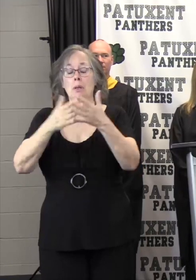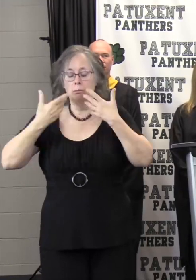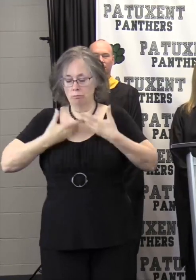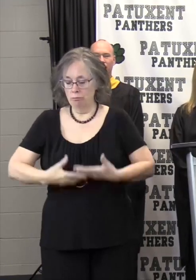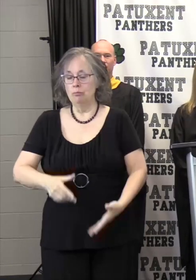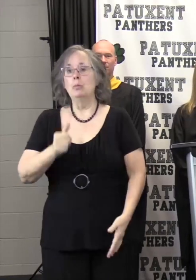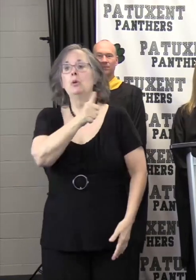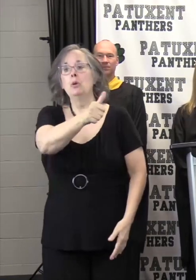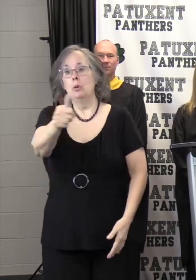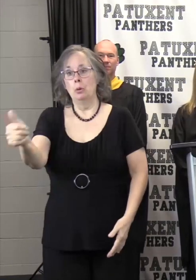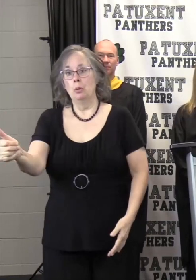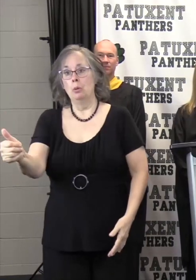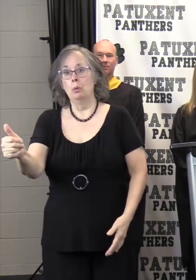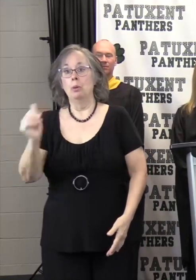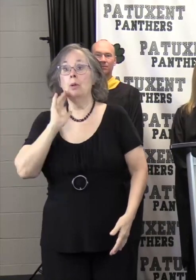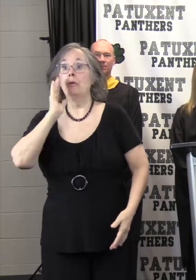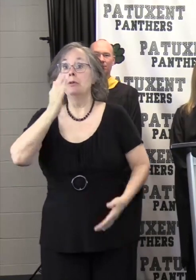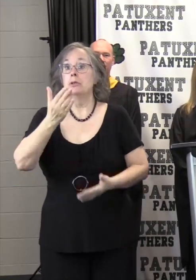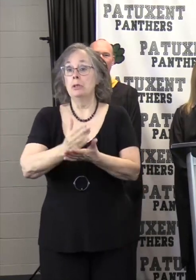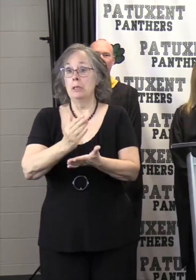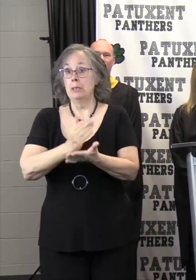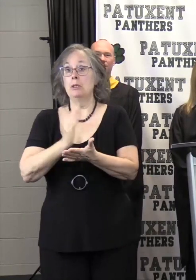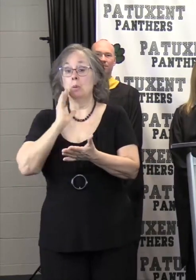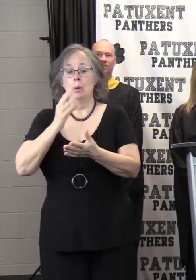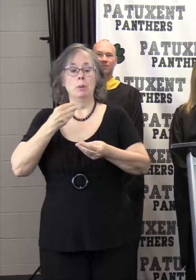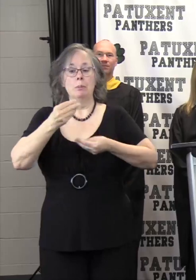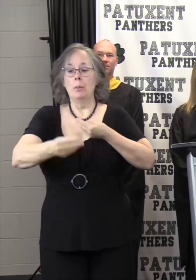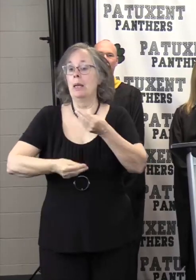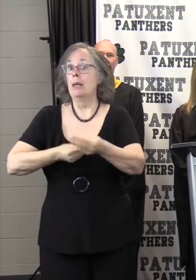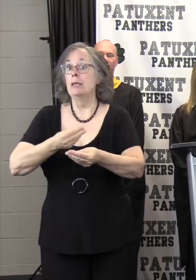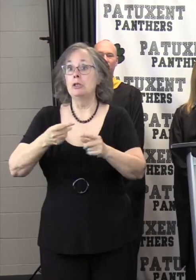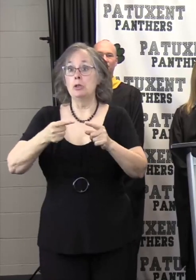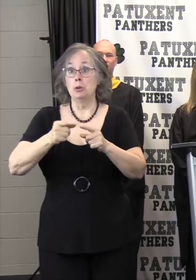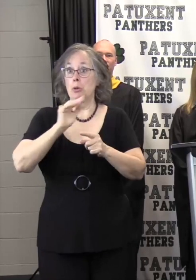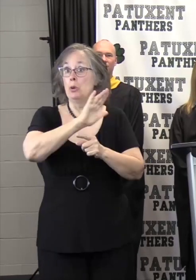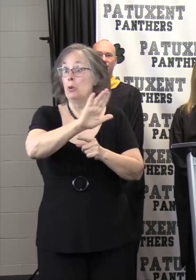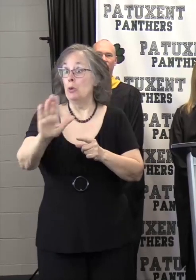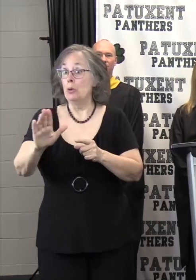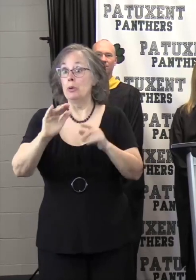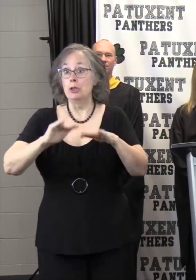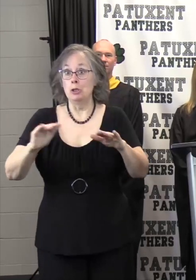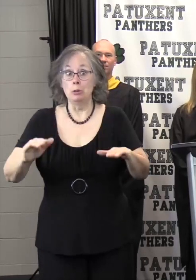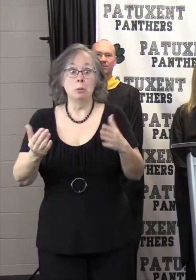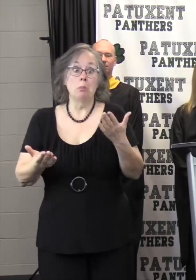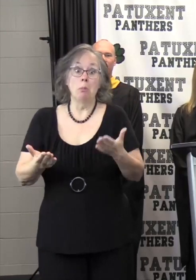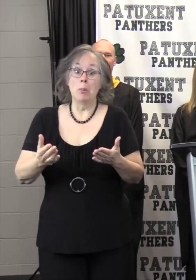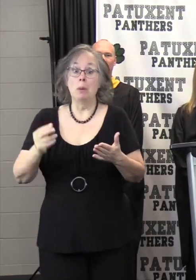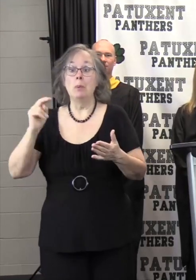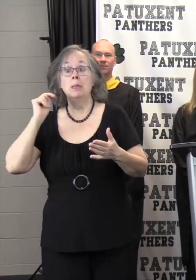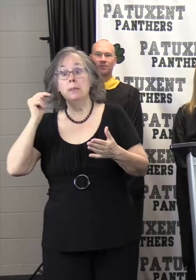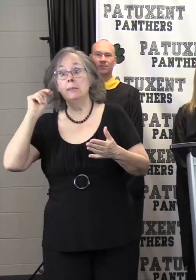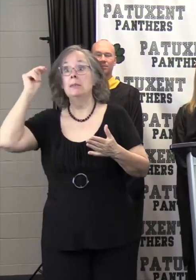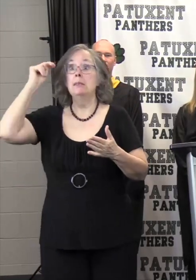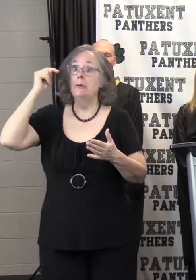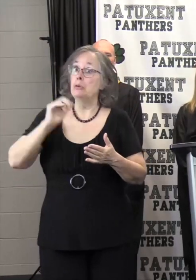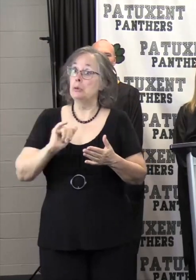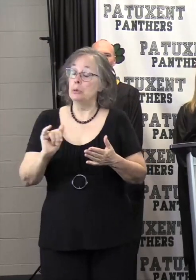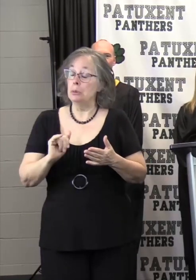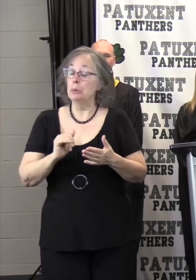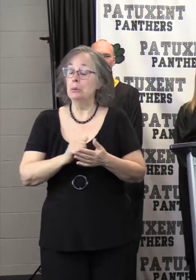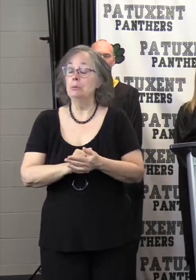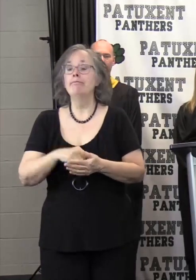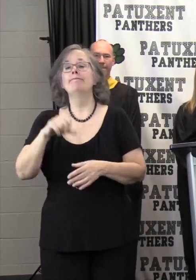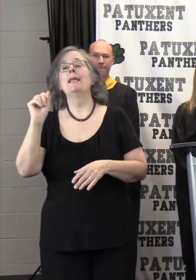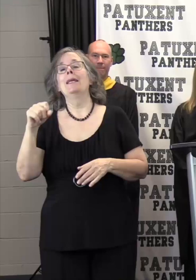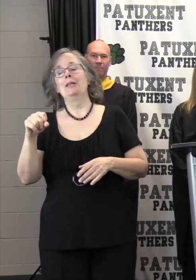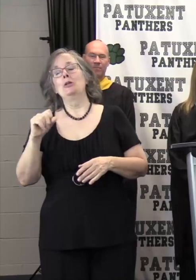future, these lessons will be passed from you to your own children, or perhaps nieces and nephews.